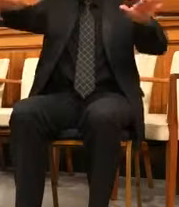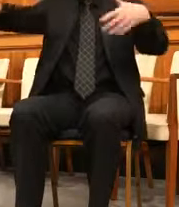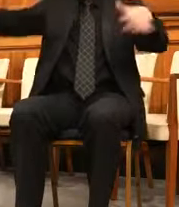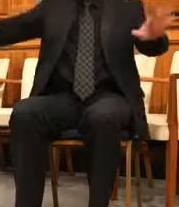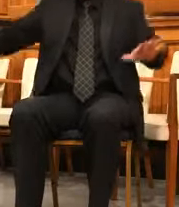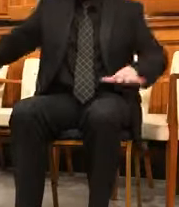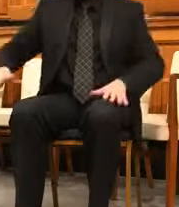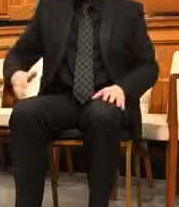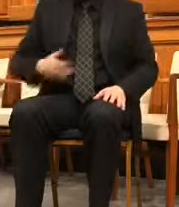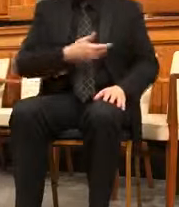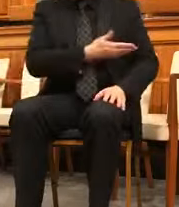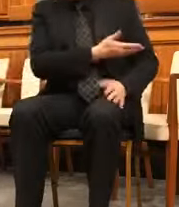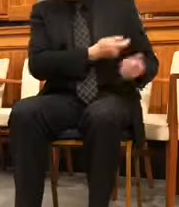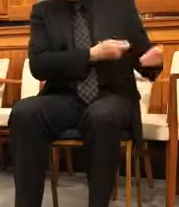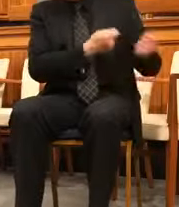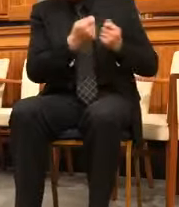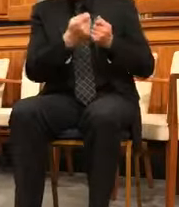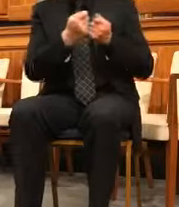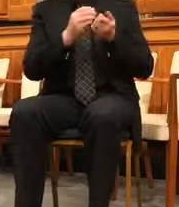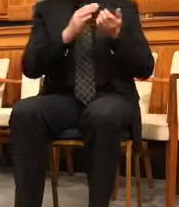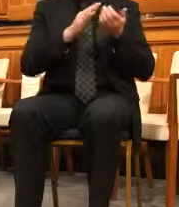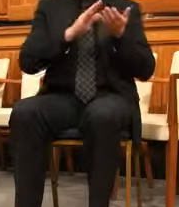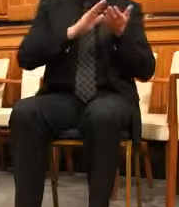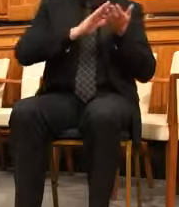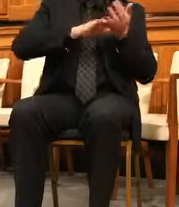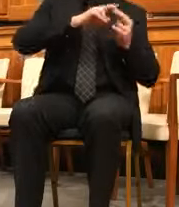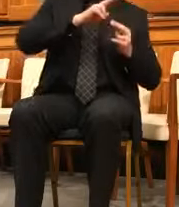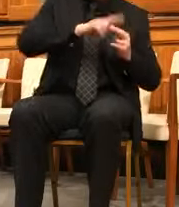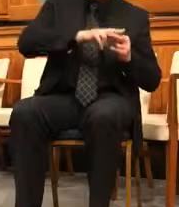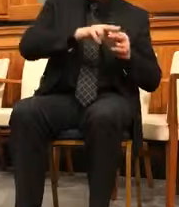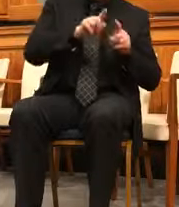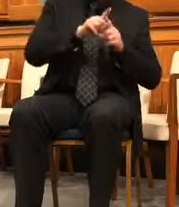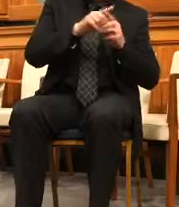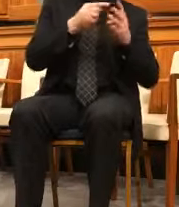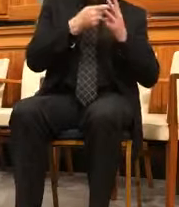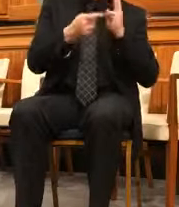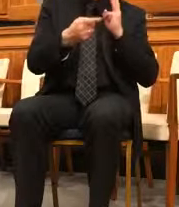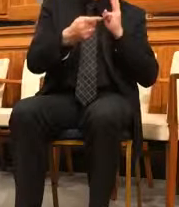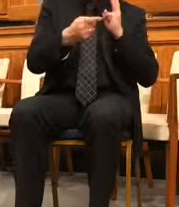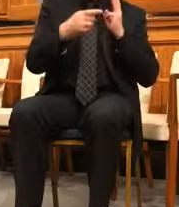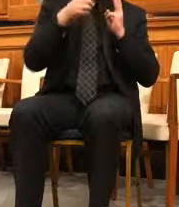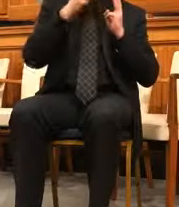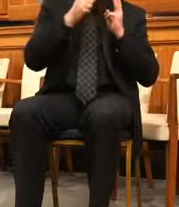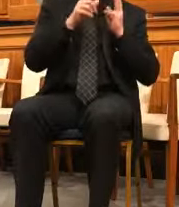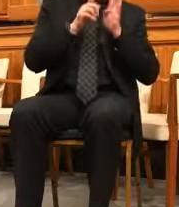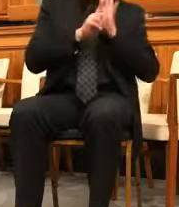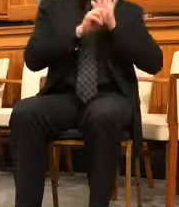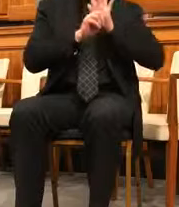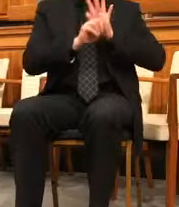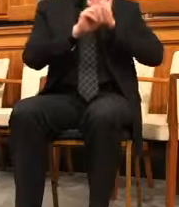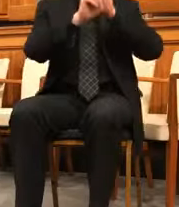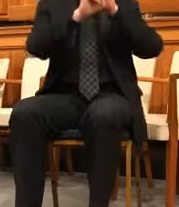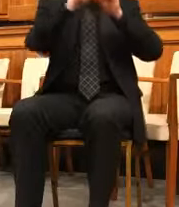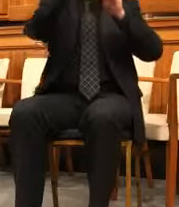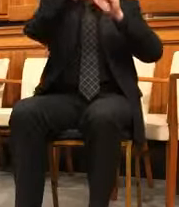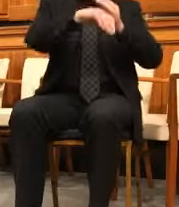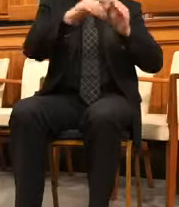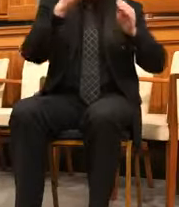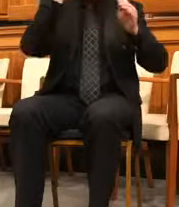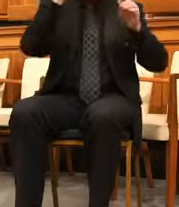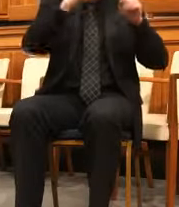he taketh the father and the mother of the damsel, and them that were with him, and entered in where the damsel was